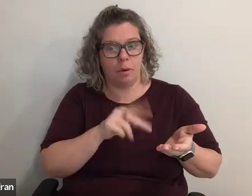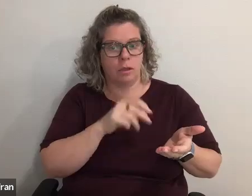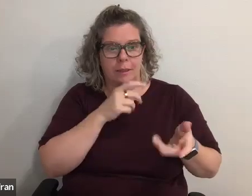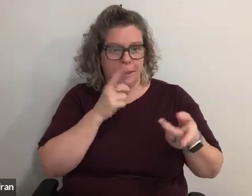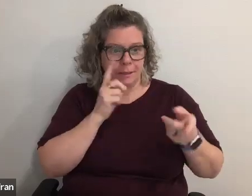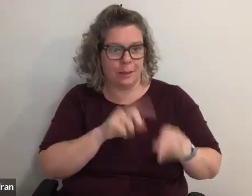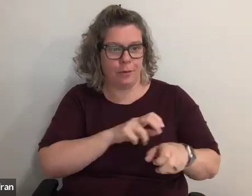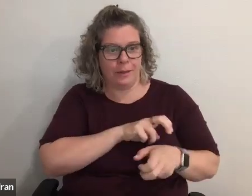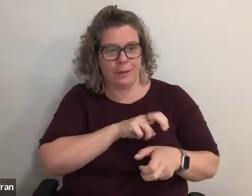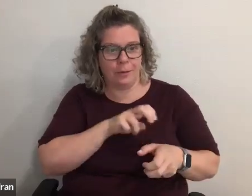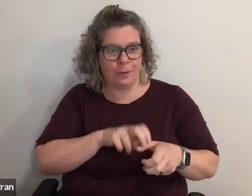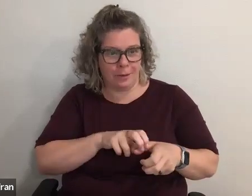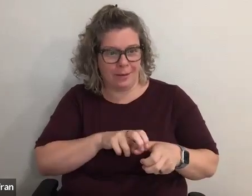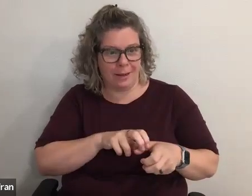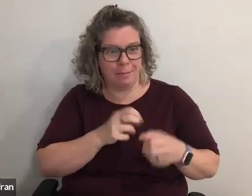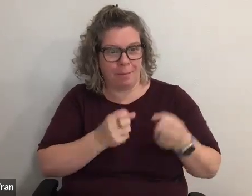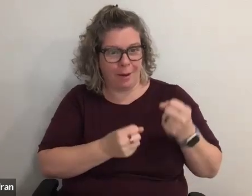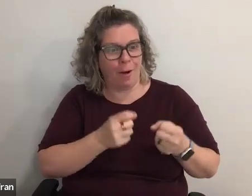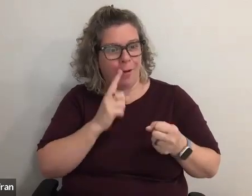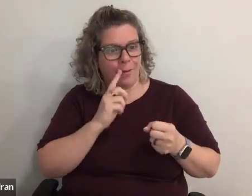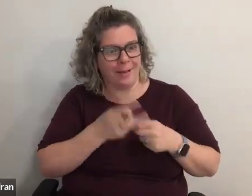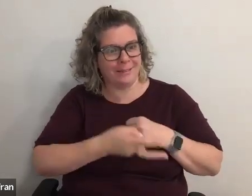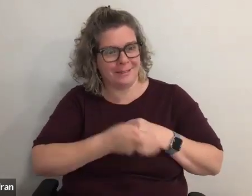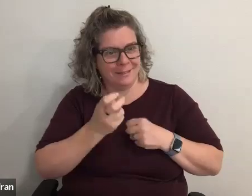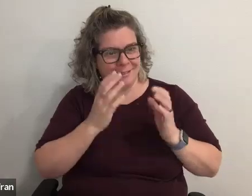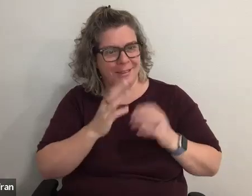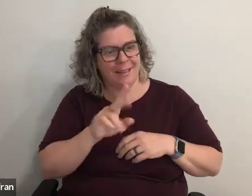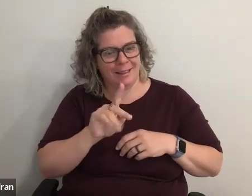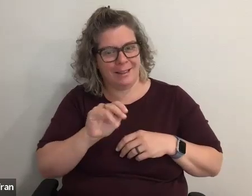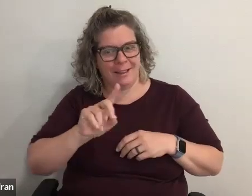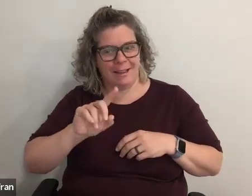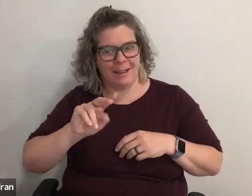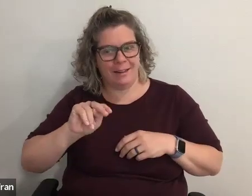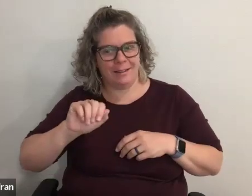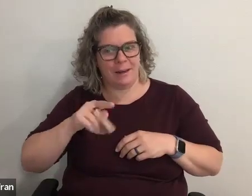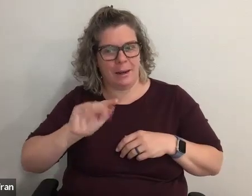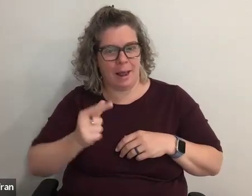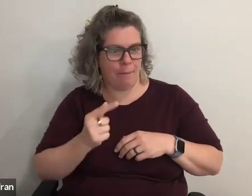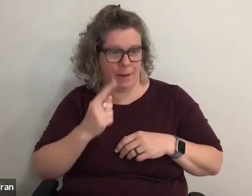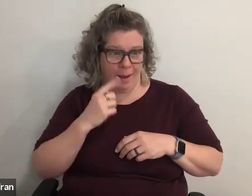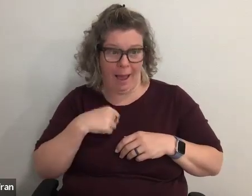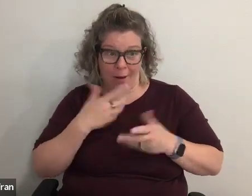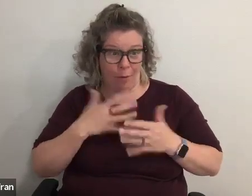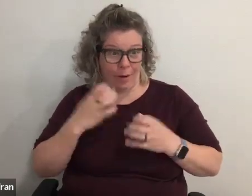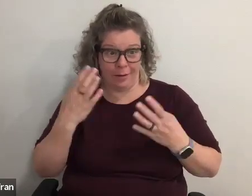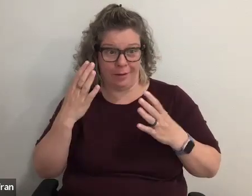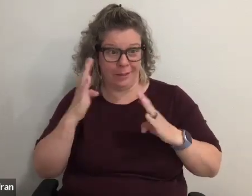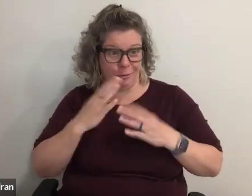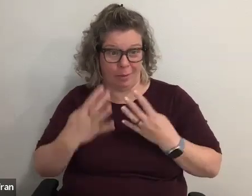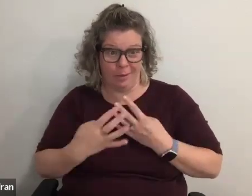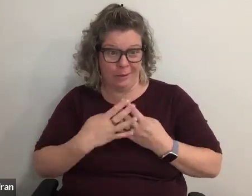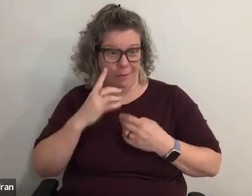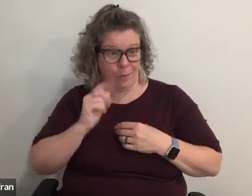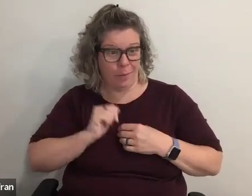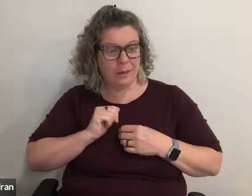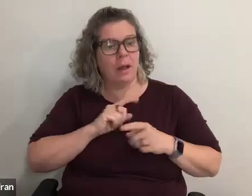get in my car, that's called kidnapping, and I can go to jail for that one. But if somebody does agree to the higher level of care,